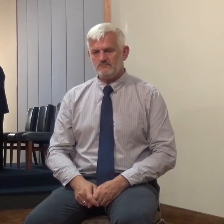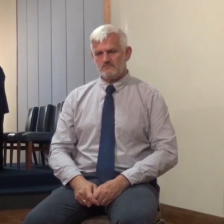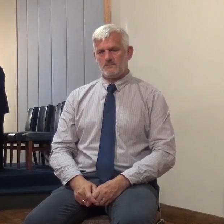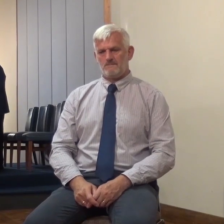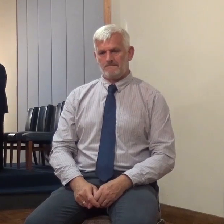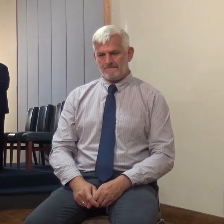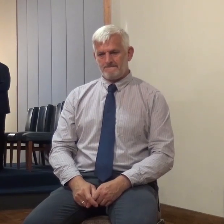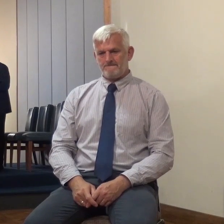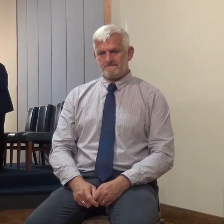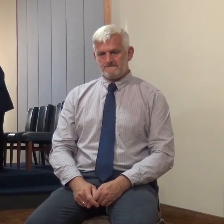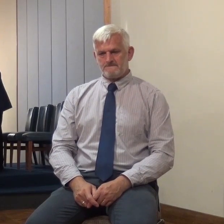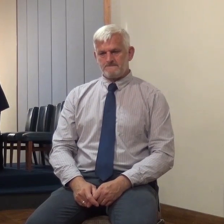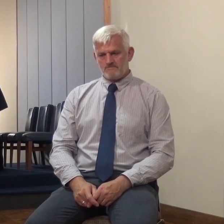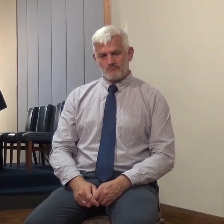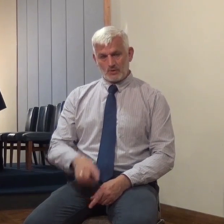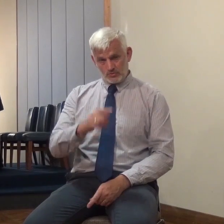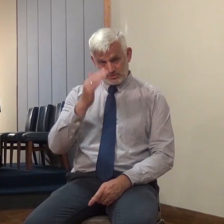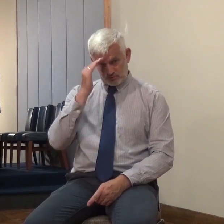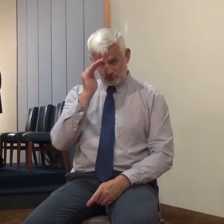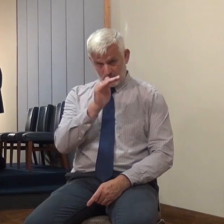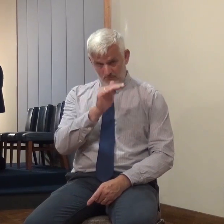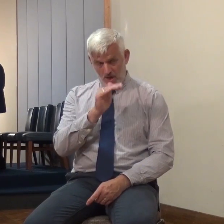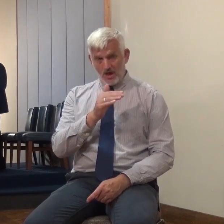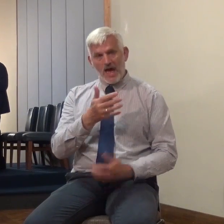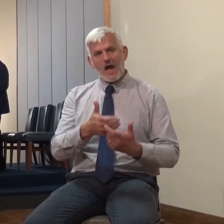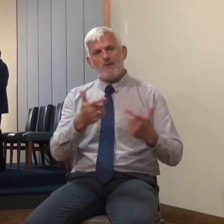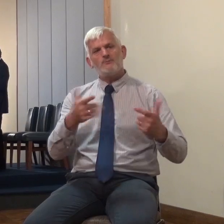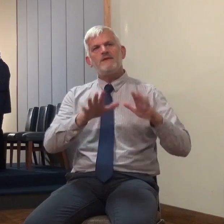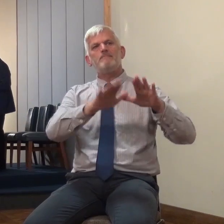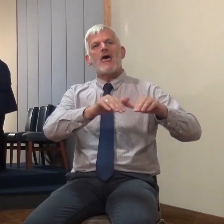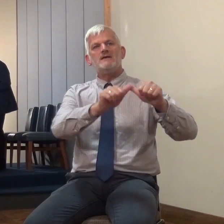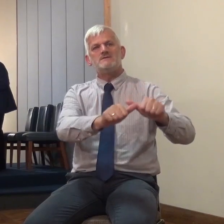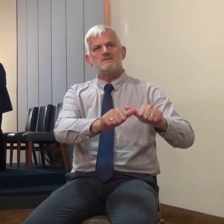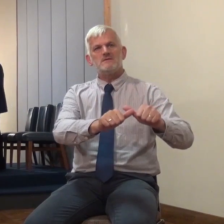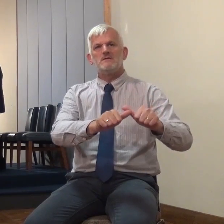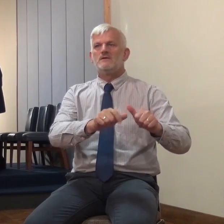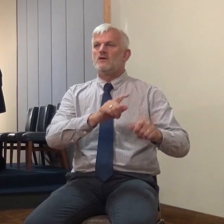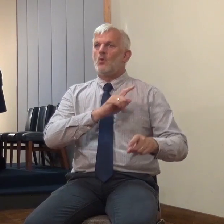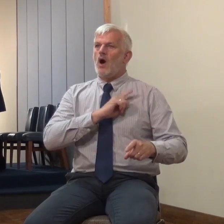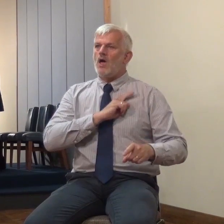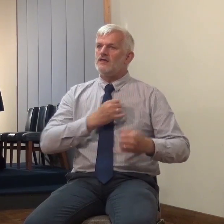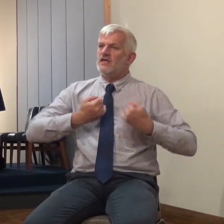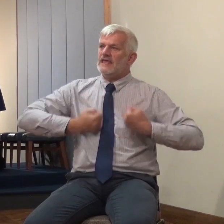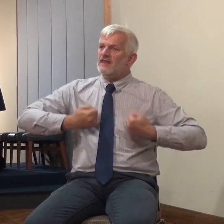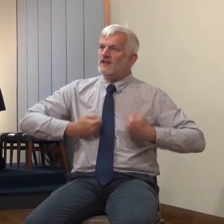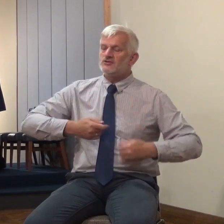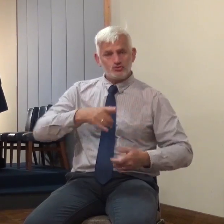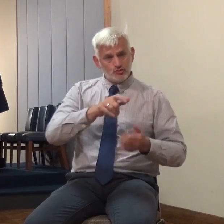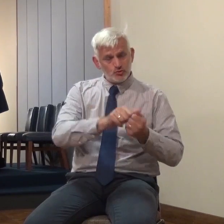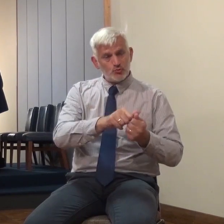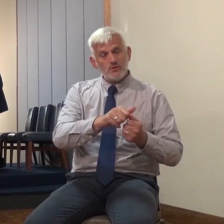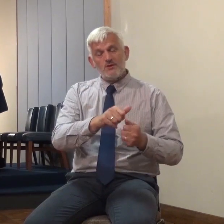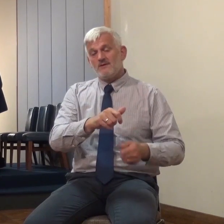of? For I bear you record, that if it had been possible, you'd have plucked out your own eyes, and have given them to